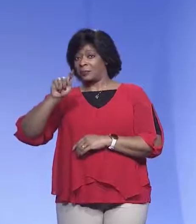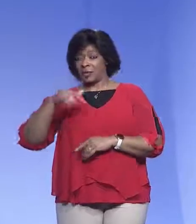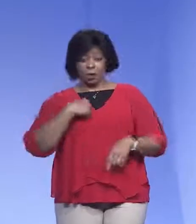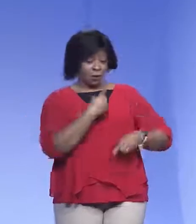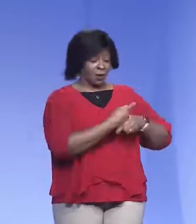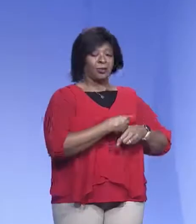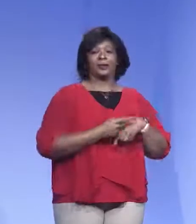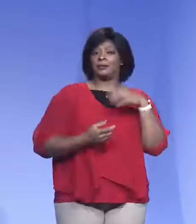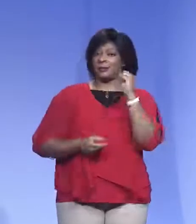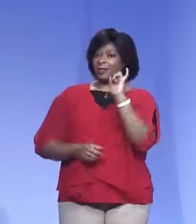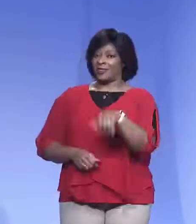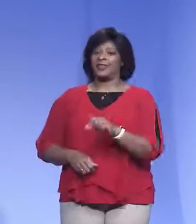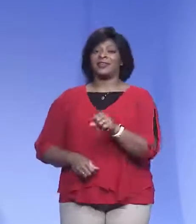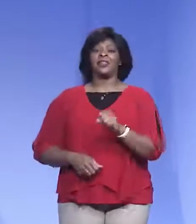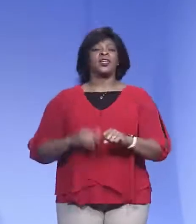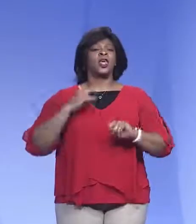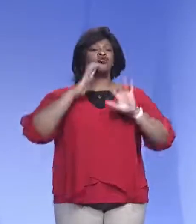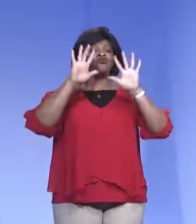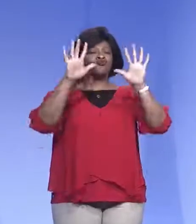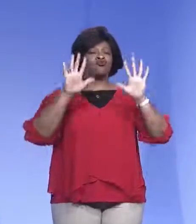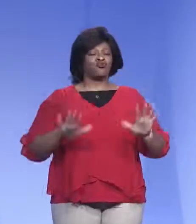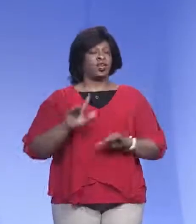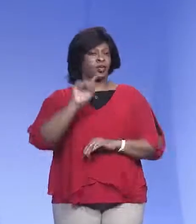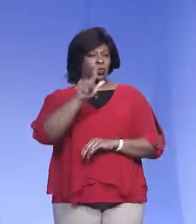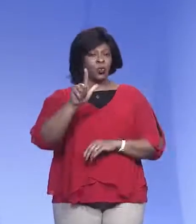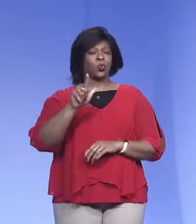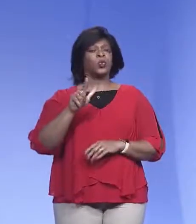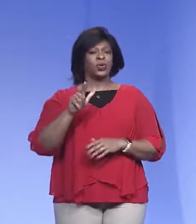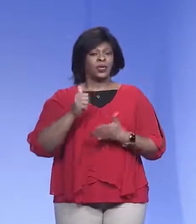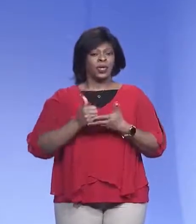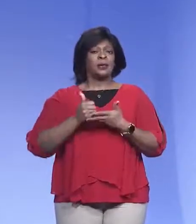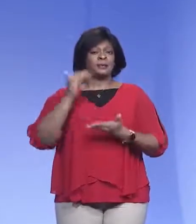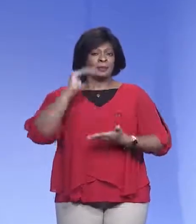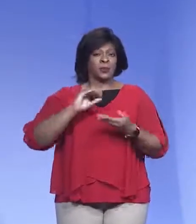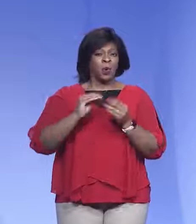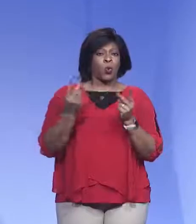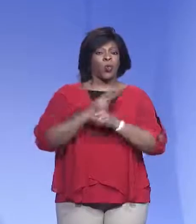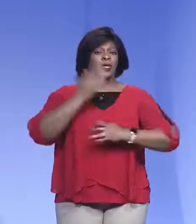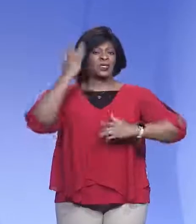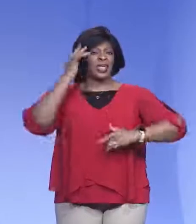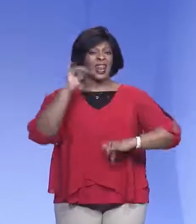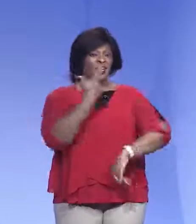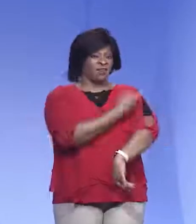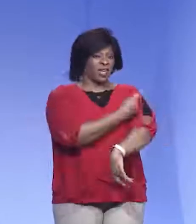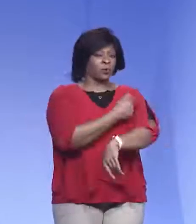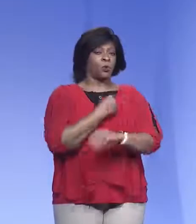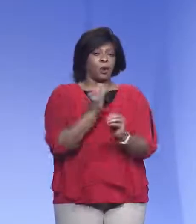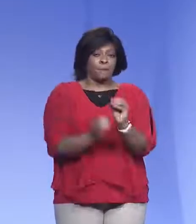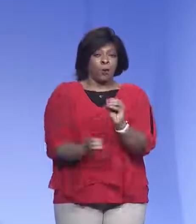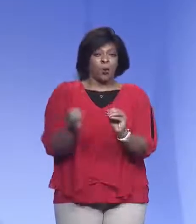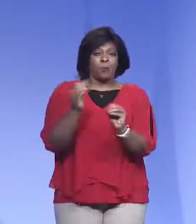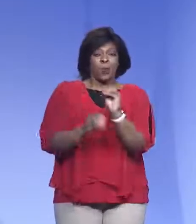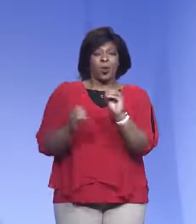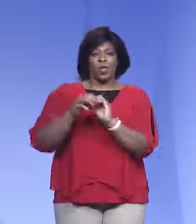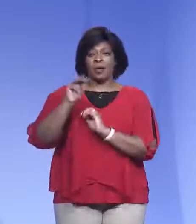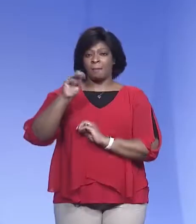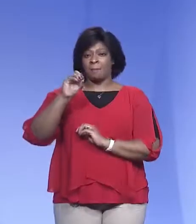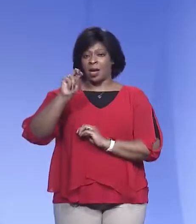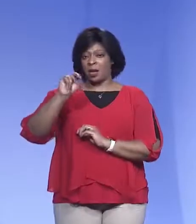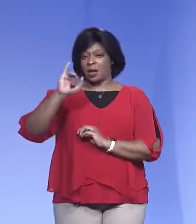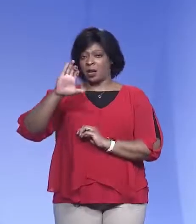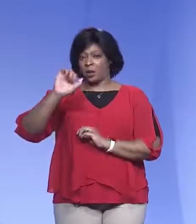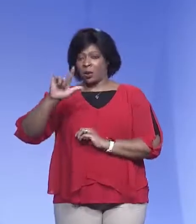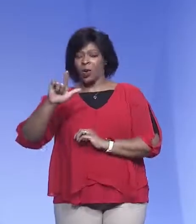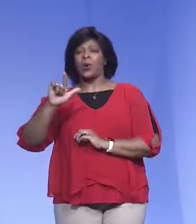Okay. That is a great tool. Just like vaccinations, we are getting more and more doses of monoclonal